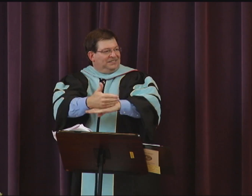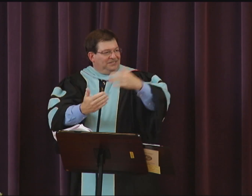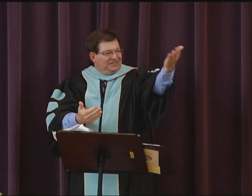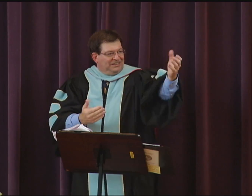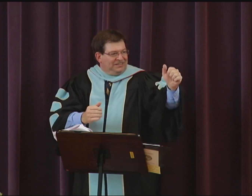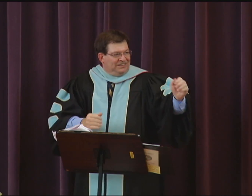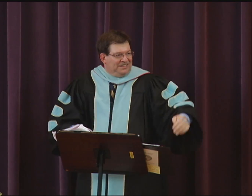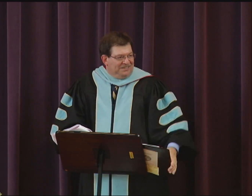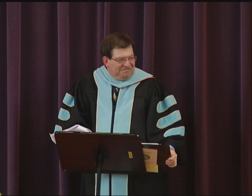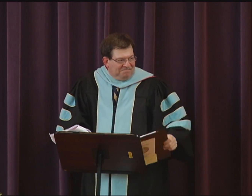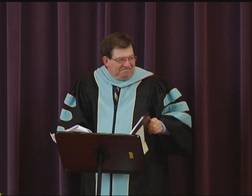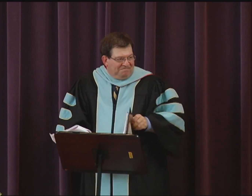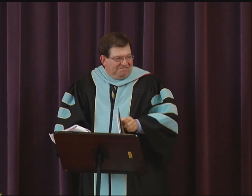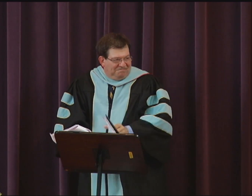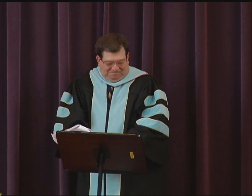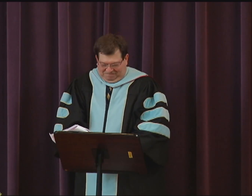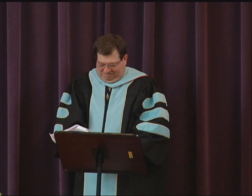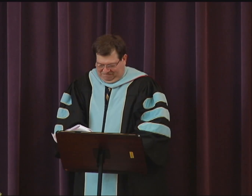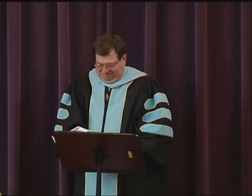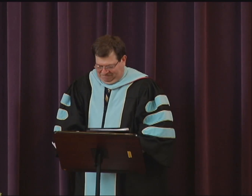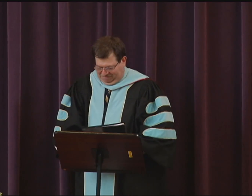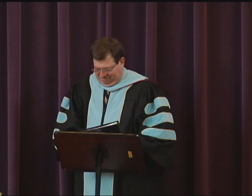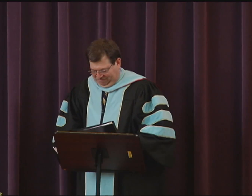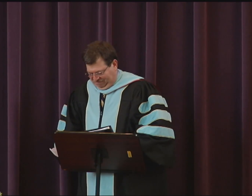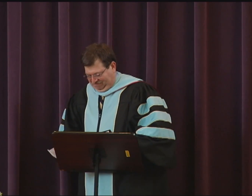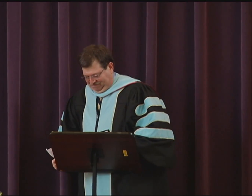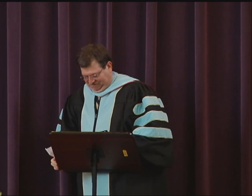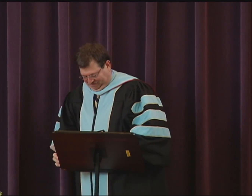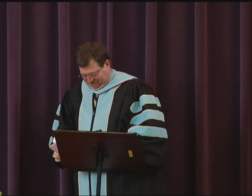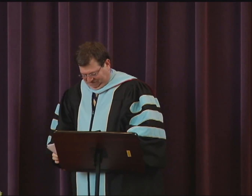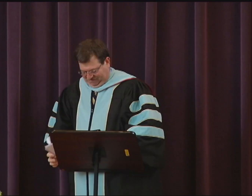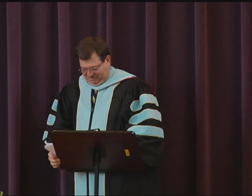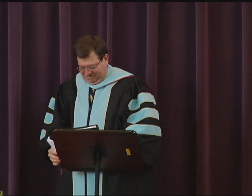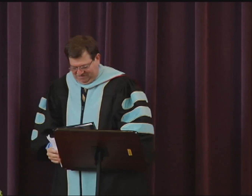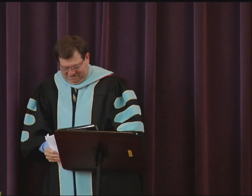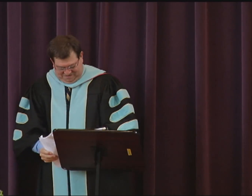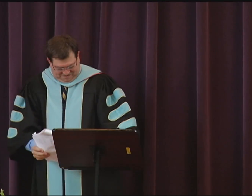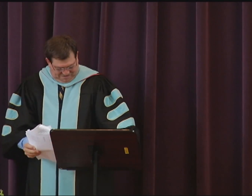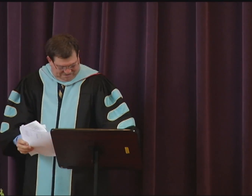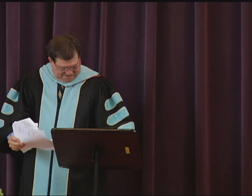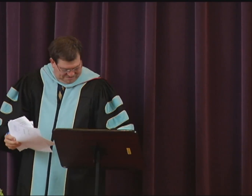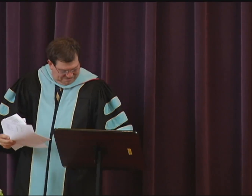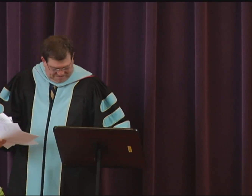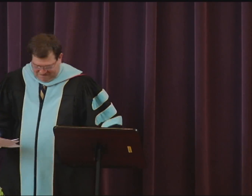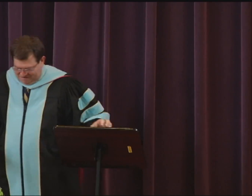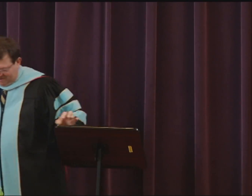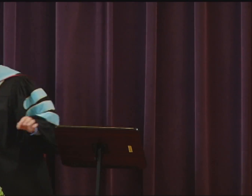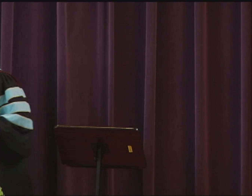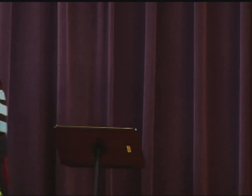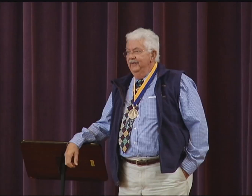We will now have a speaker to proceed with our program.